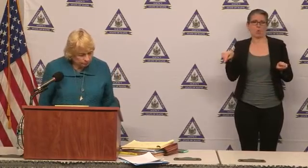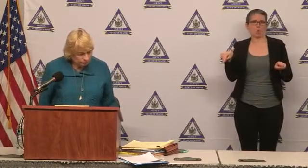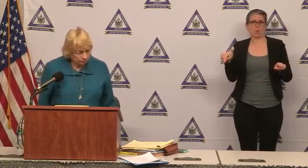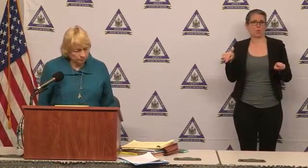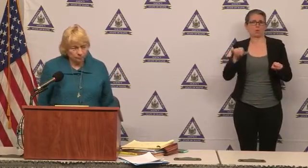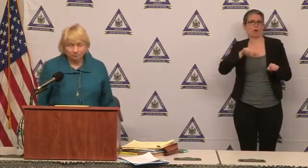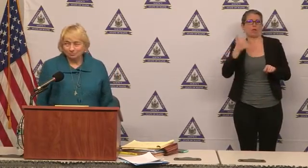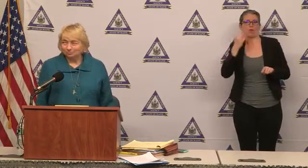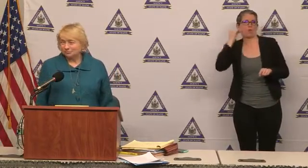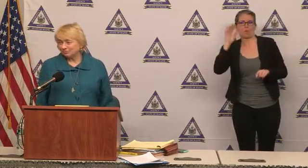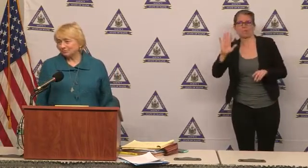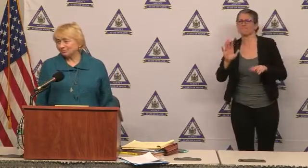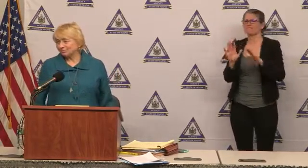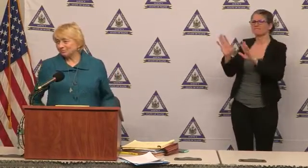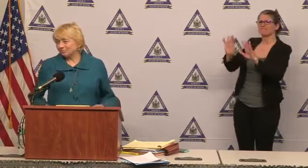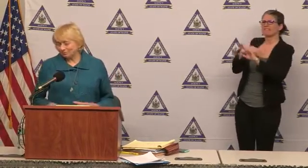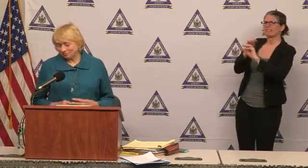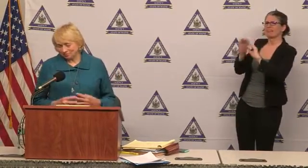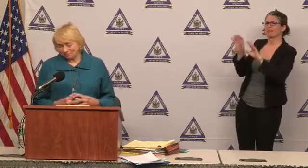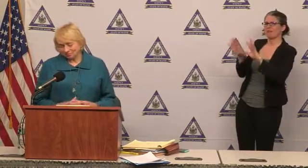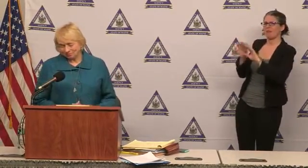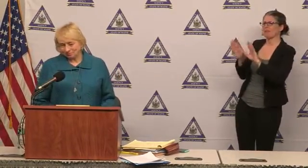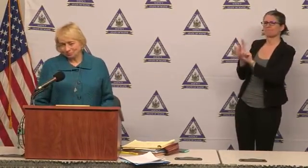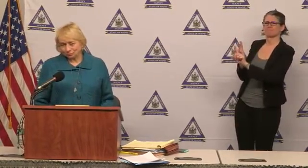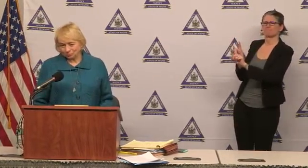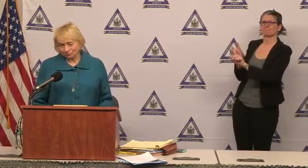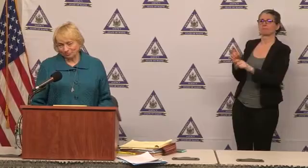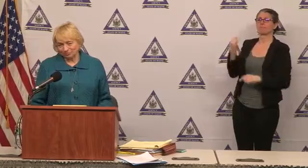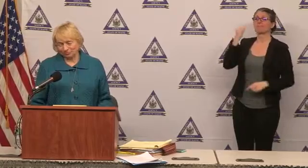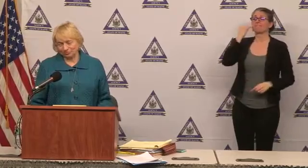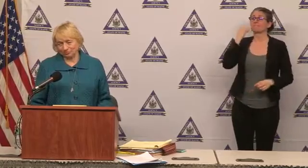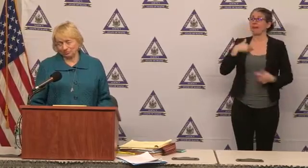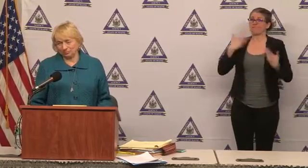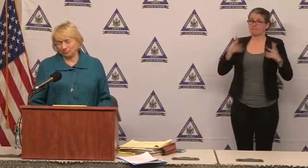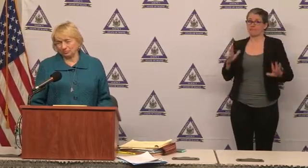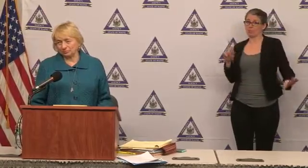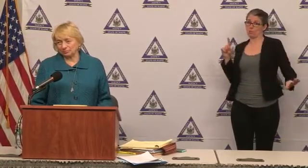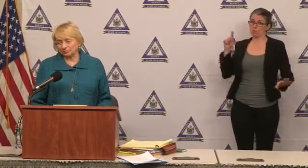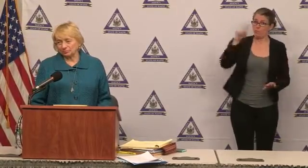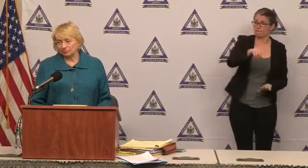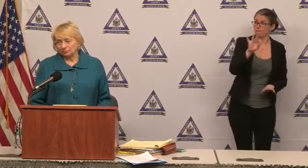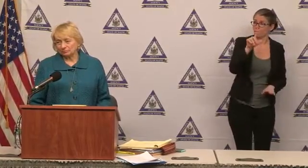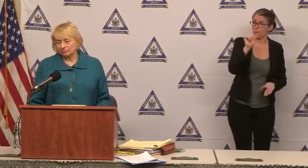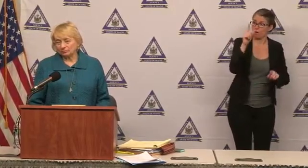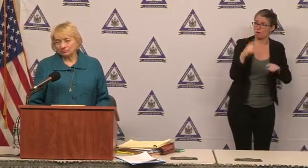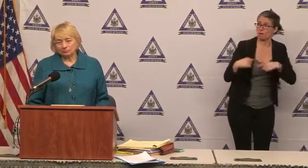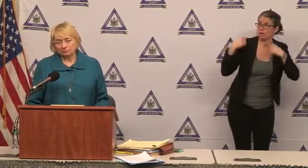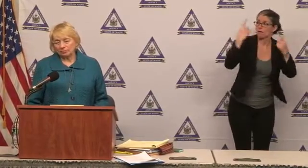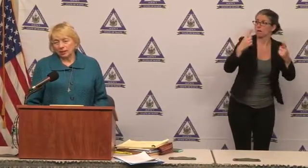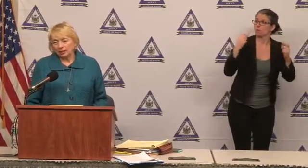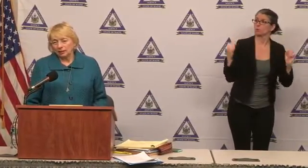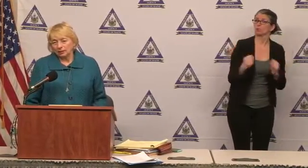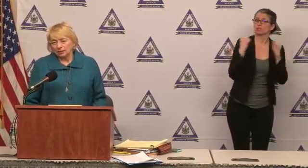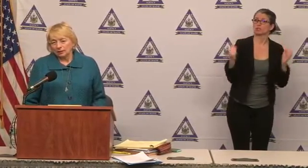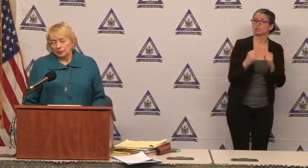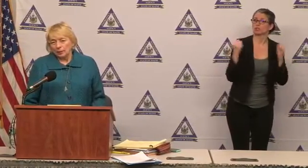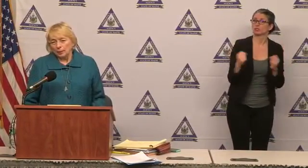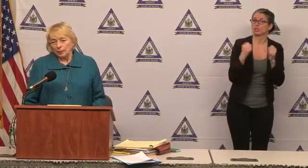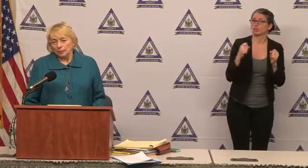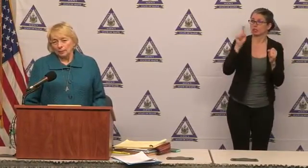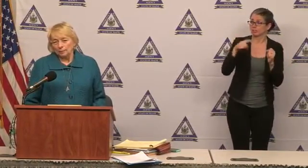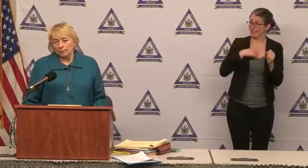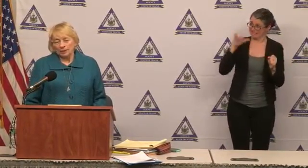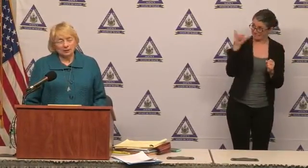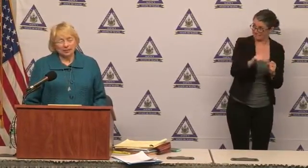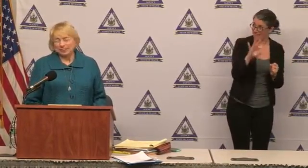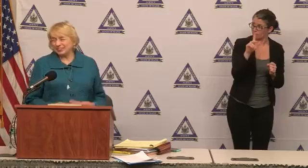a snowbirder in Florida, I should stay where I am. I shouldn't come home early. I shouldn't, should you stay